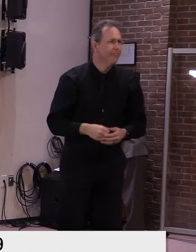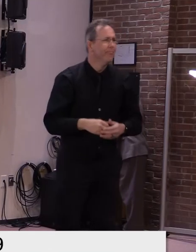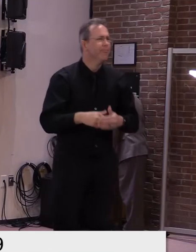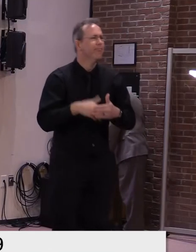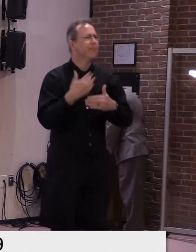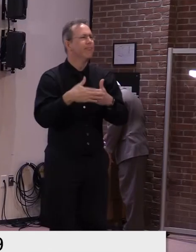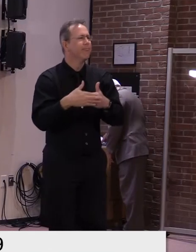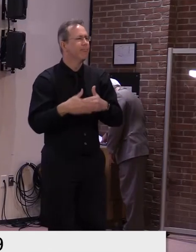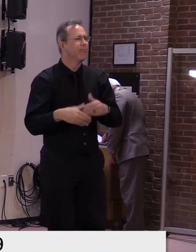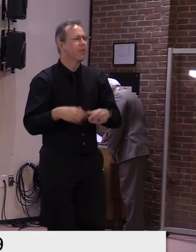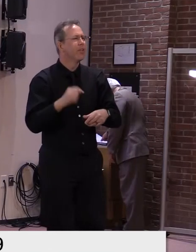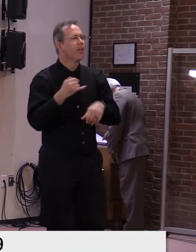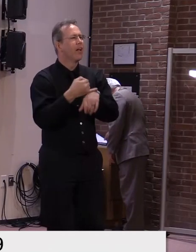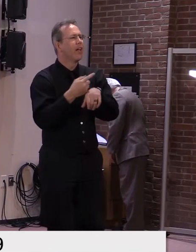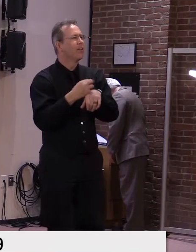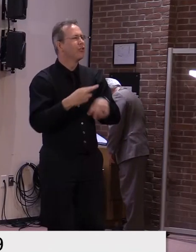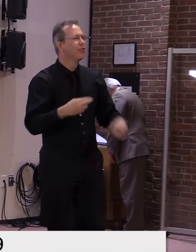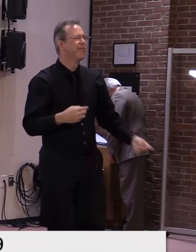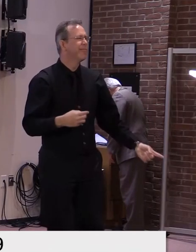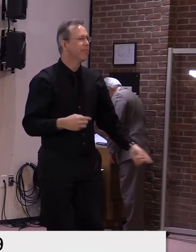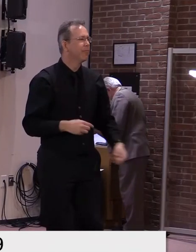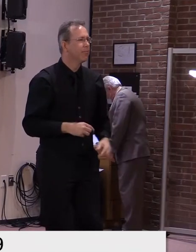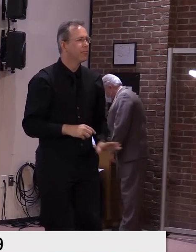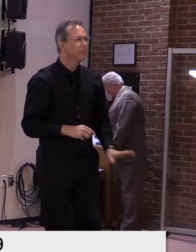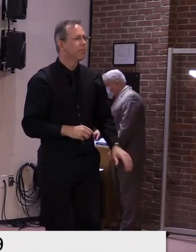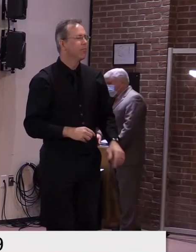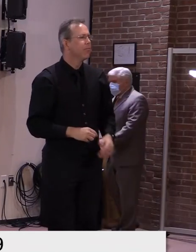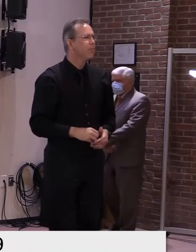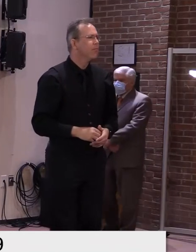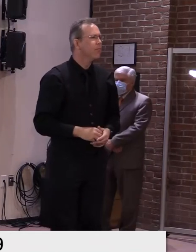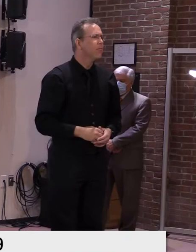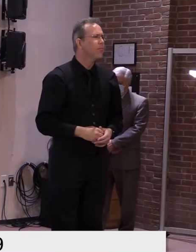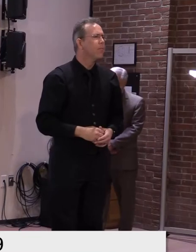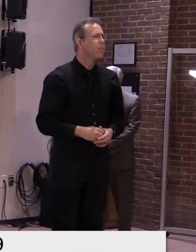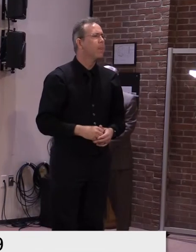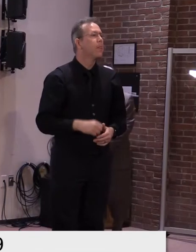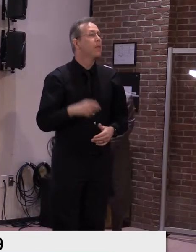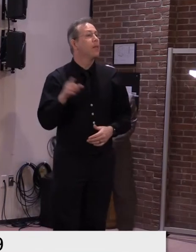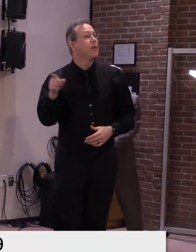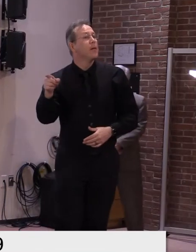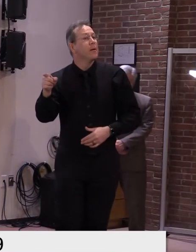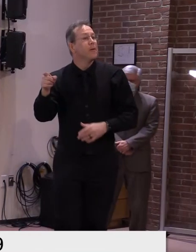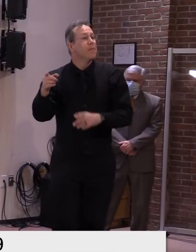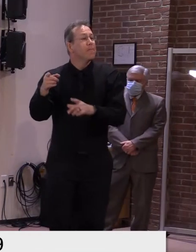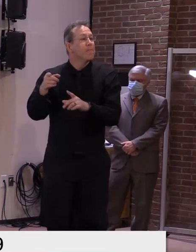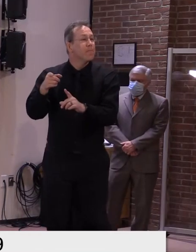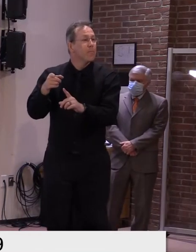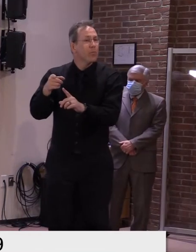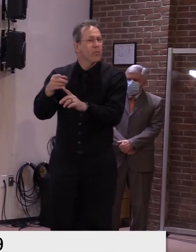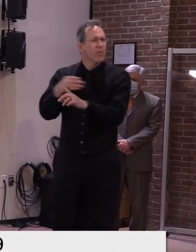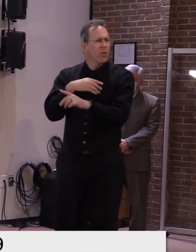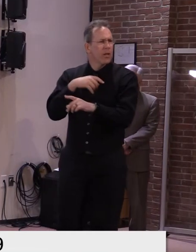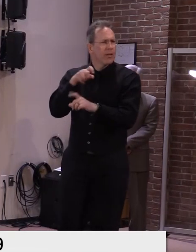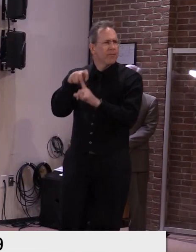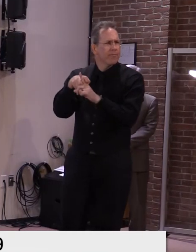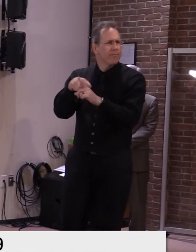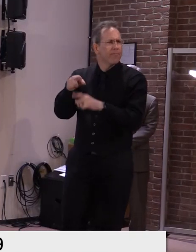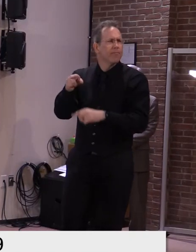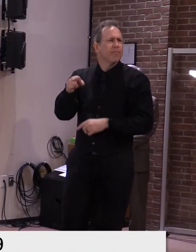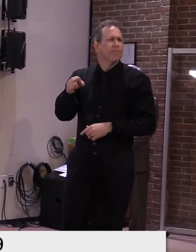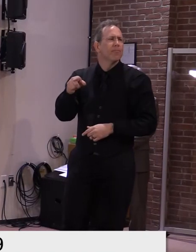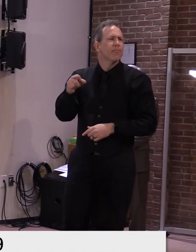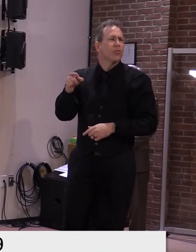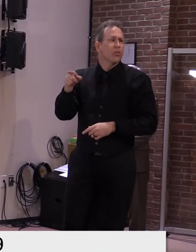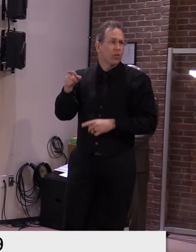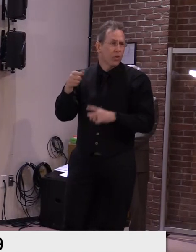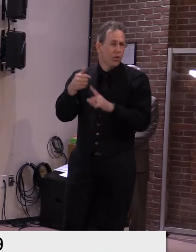Thank you, Rebecca. Governor, before I ask a question, I did want to acknowledge a member of your team that's moving on.